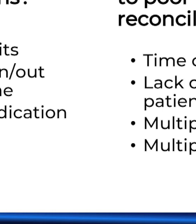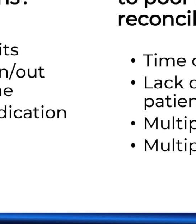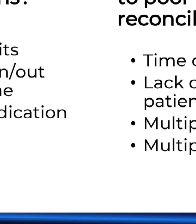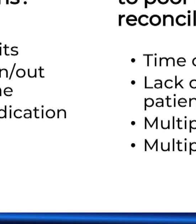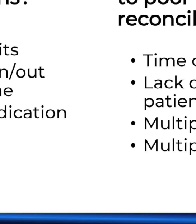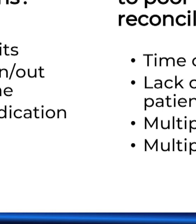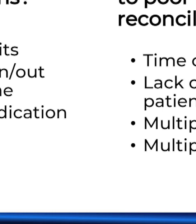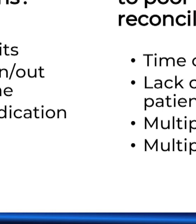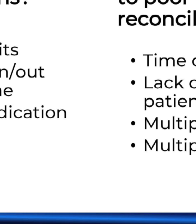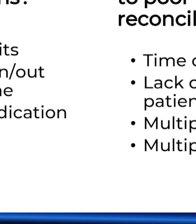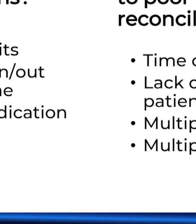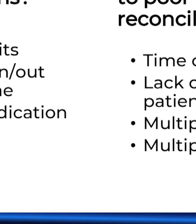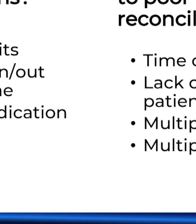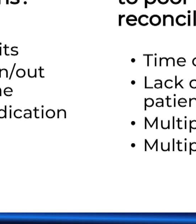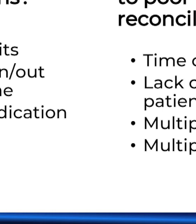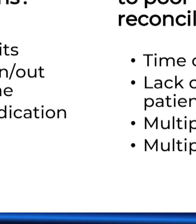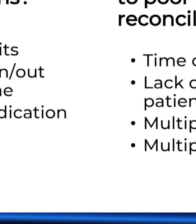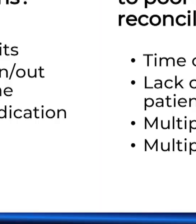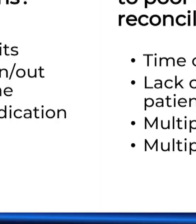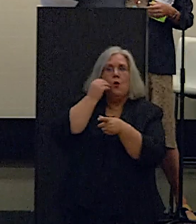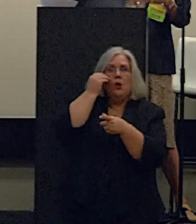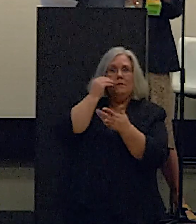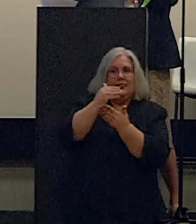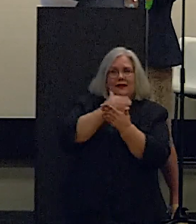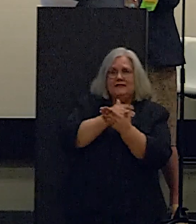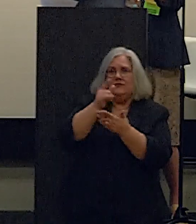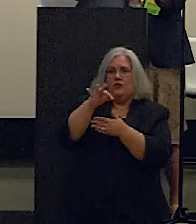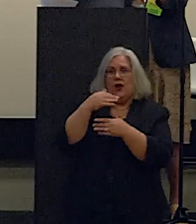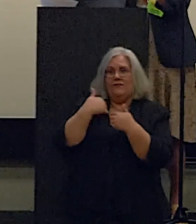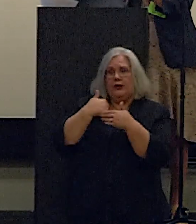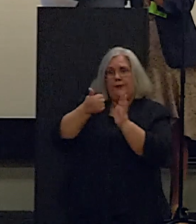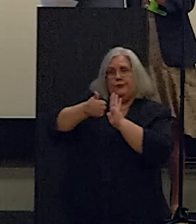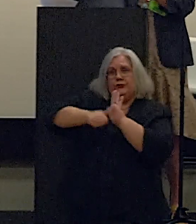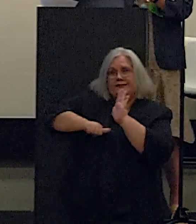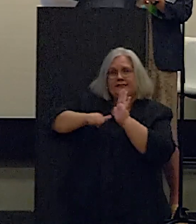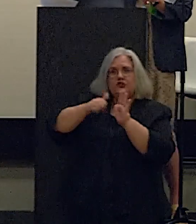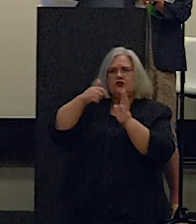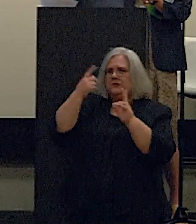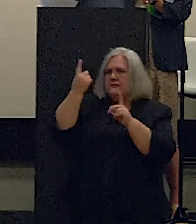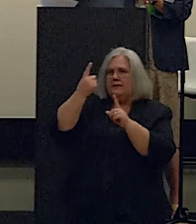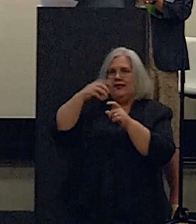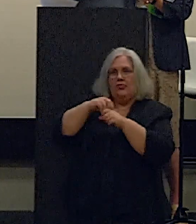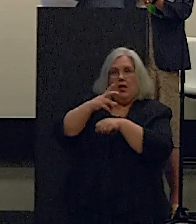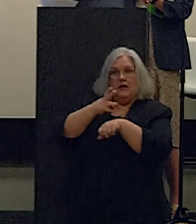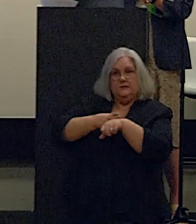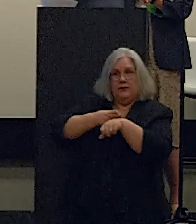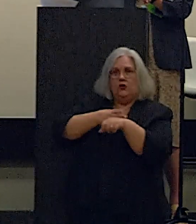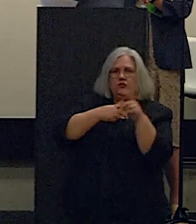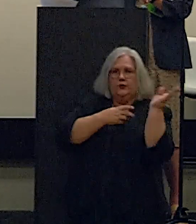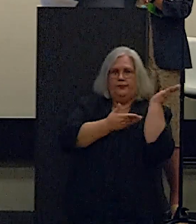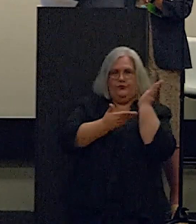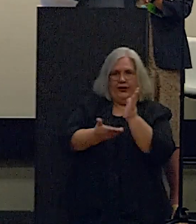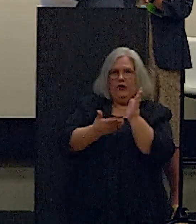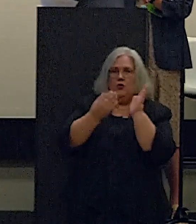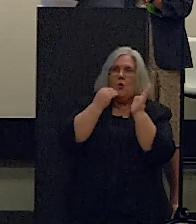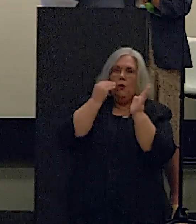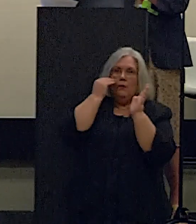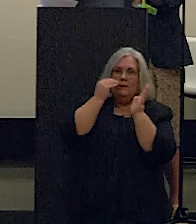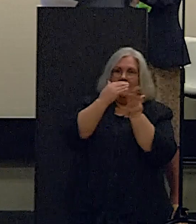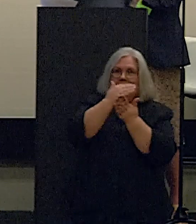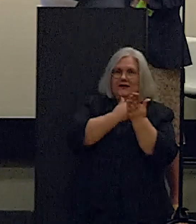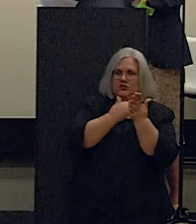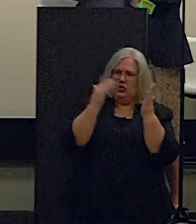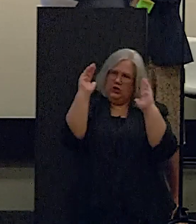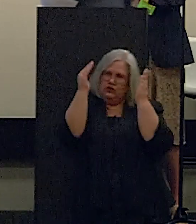list, okay, going in for a procedure into the hospital, you take your home list, and then you check it with what they're given in the hospital,